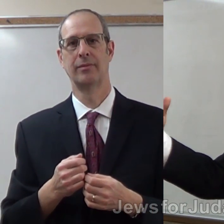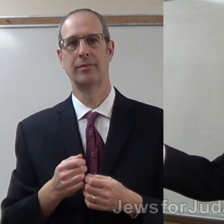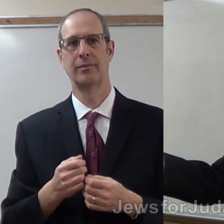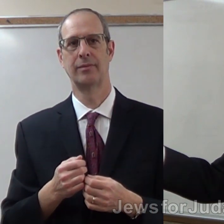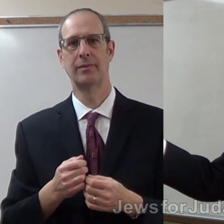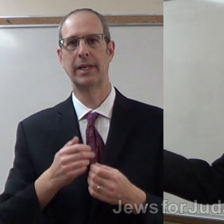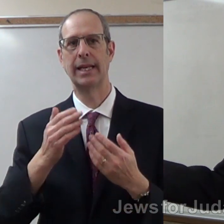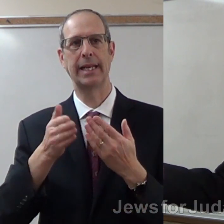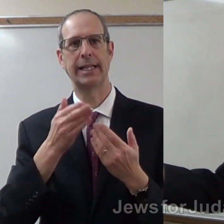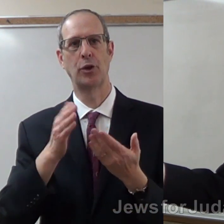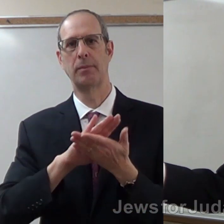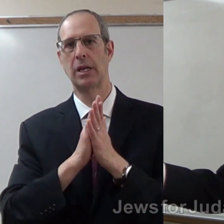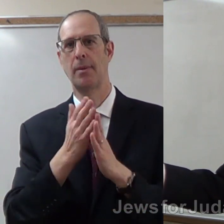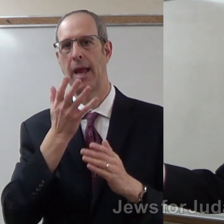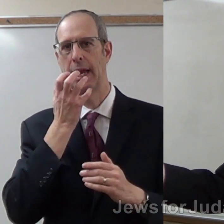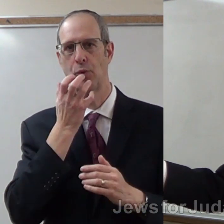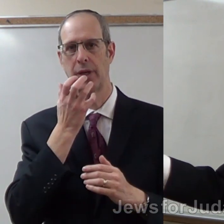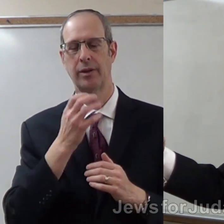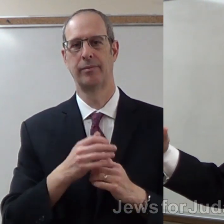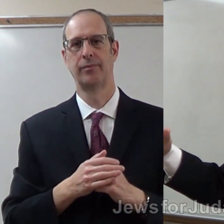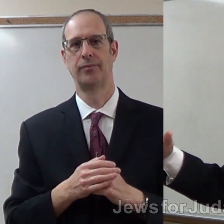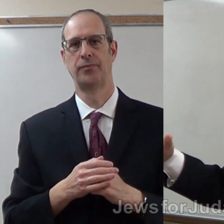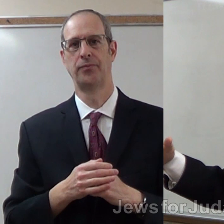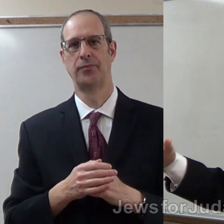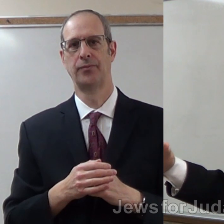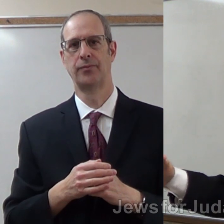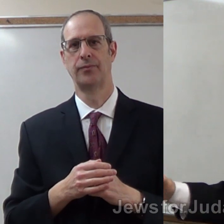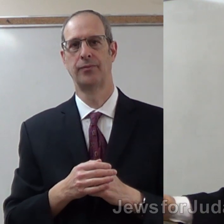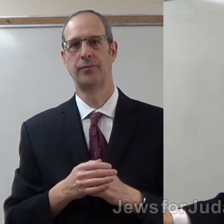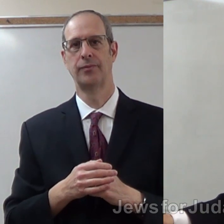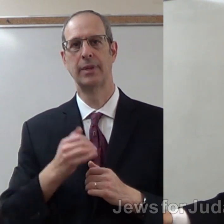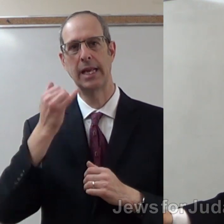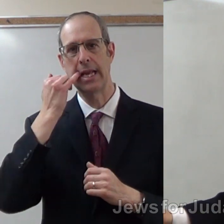it's easier to get angry. When